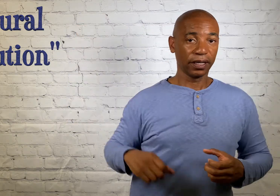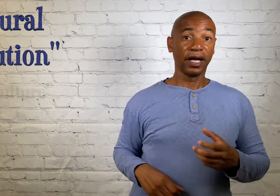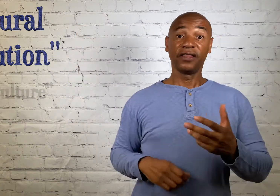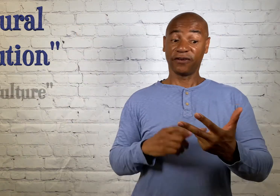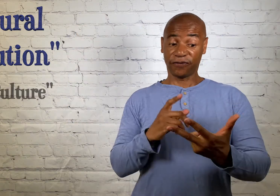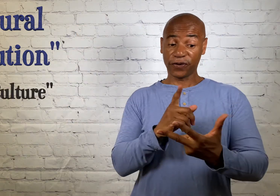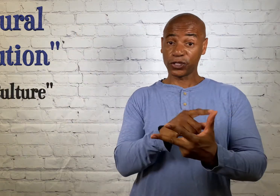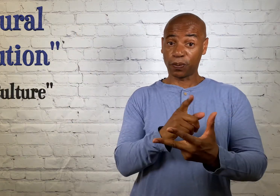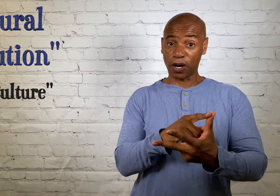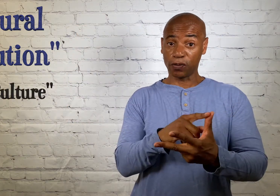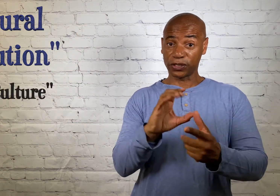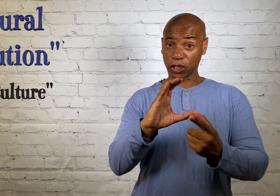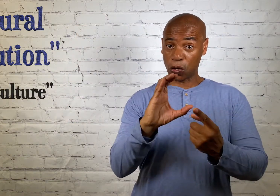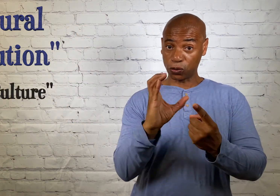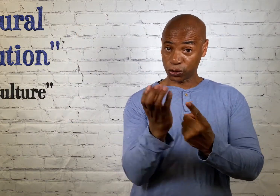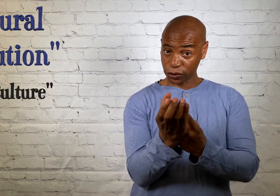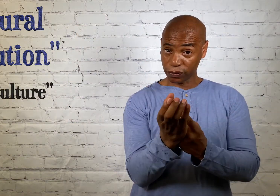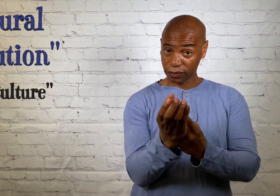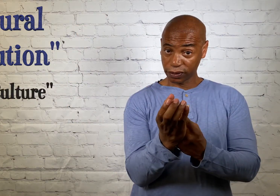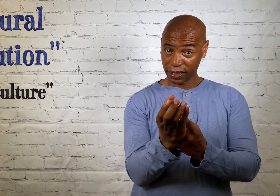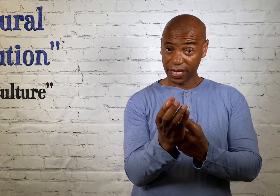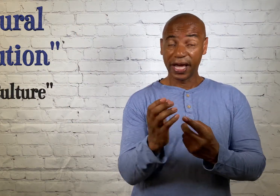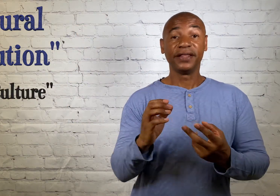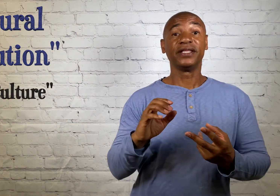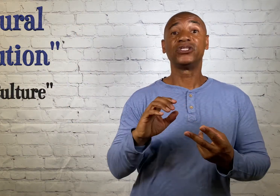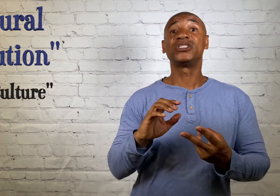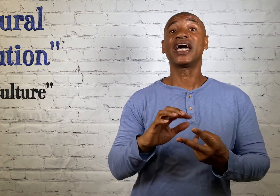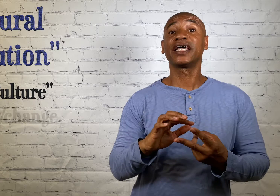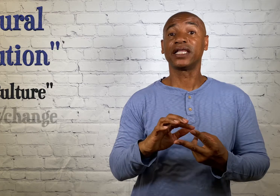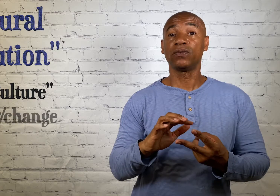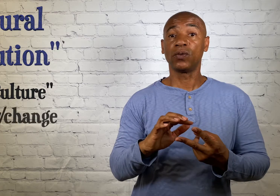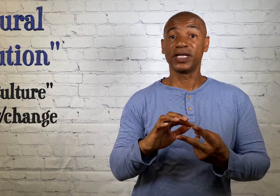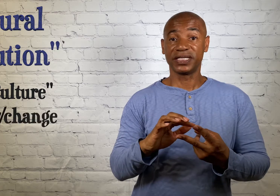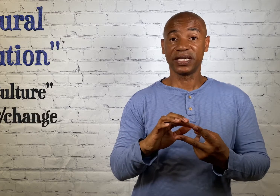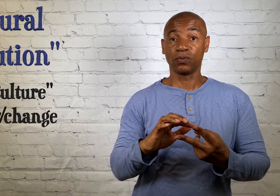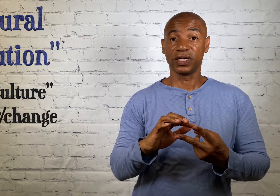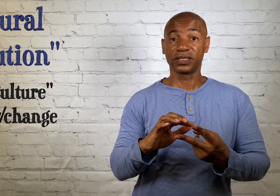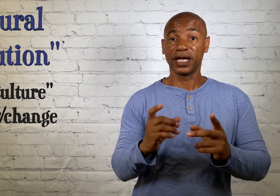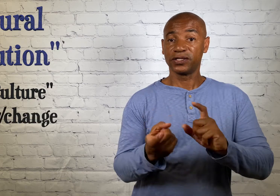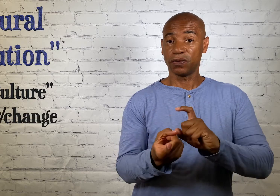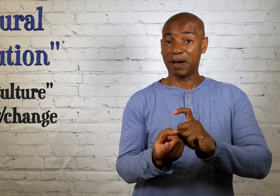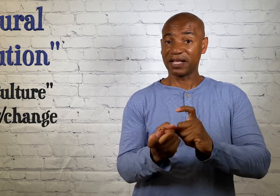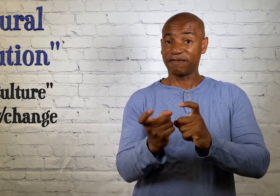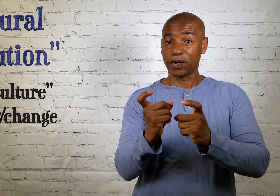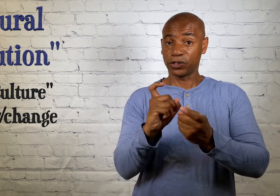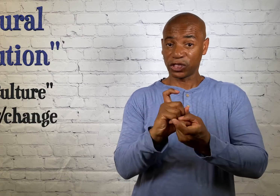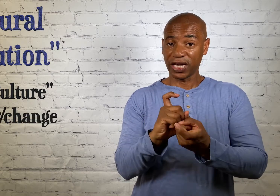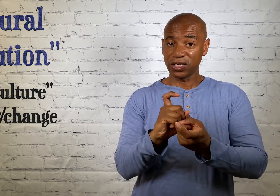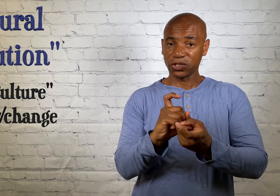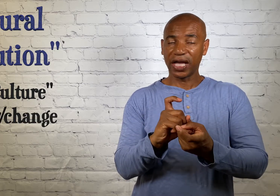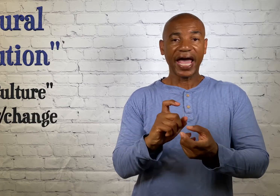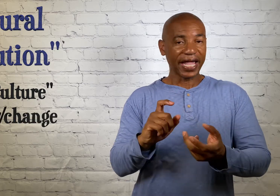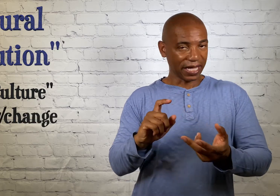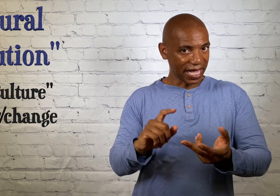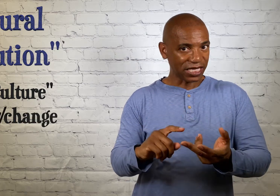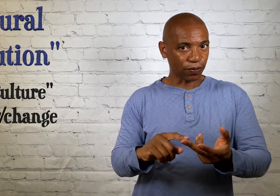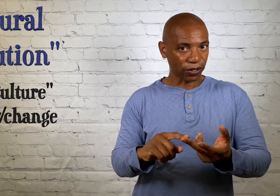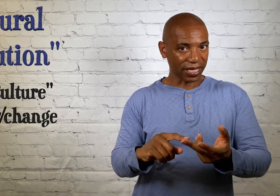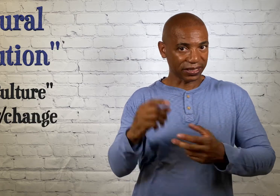The first part was culture. Then secondly, what we did was to modify or change. And the last part of that sign